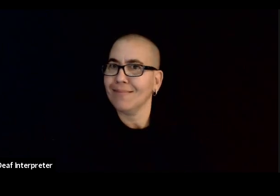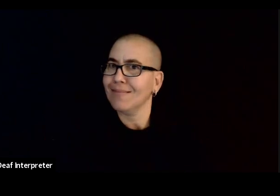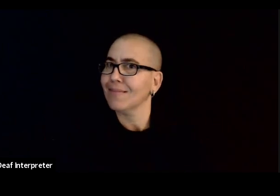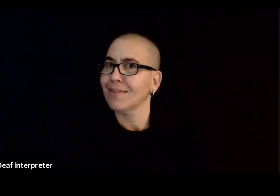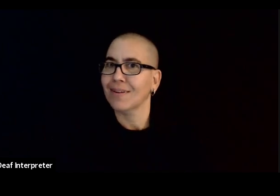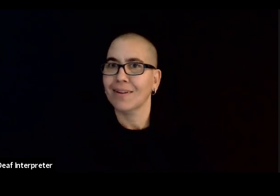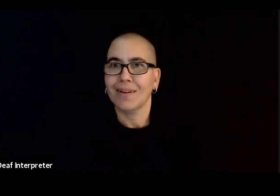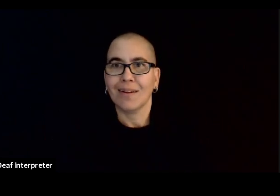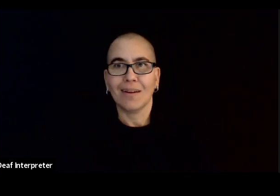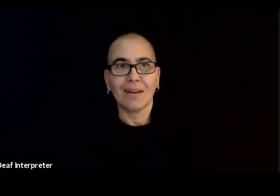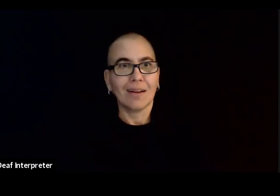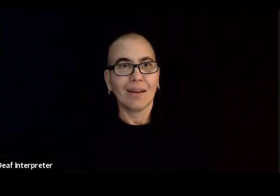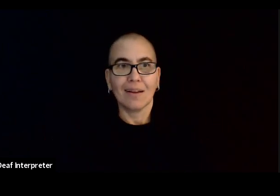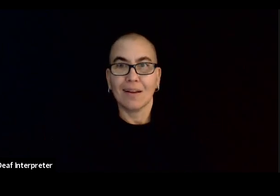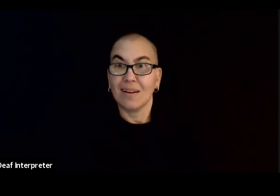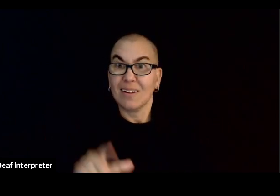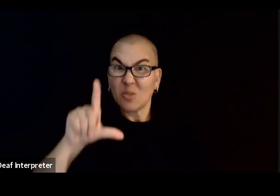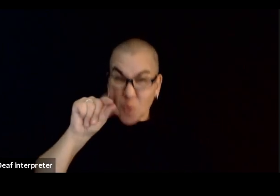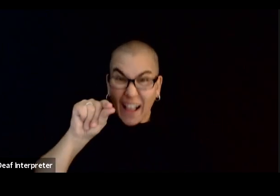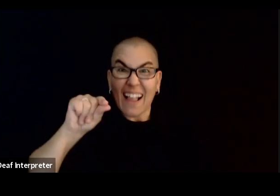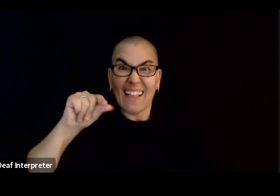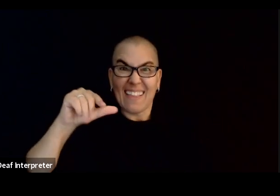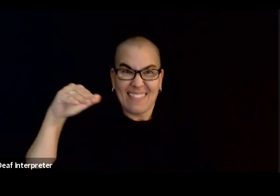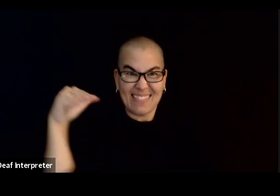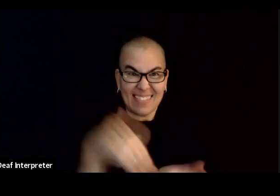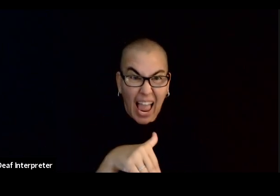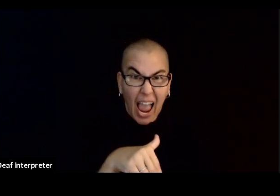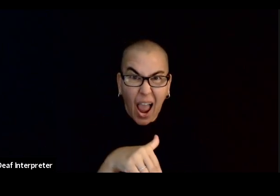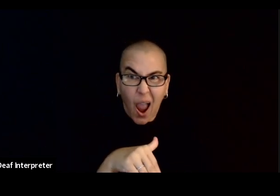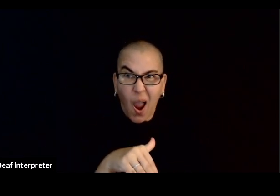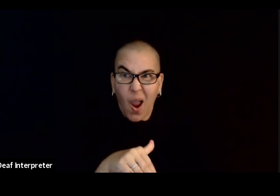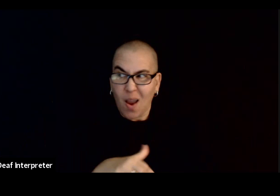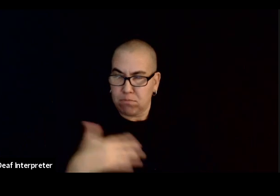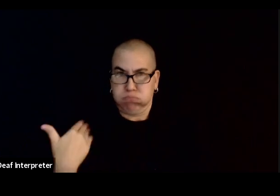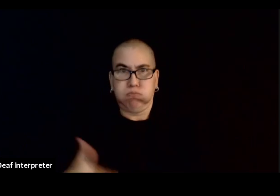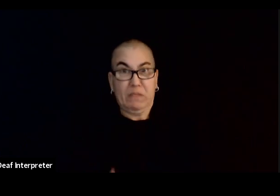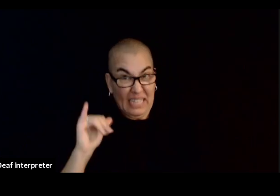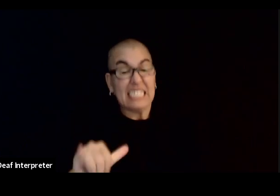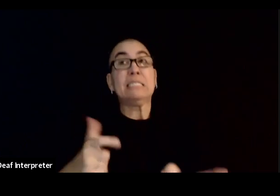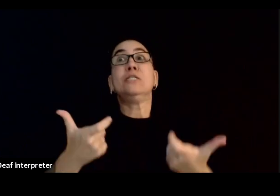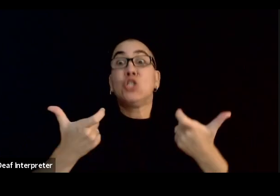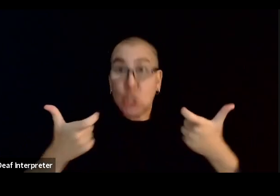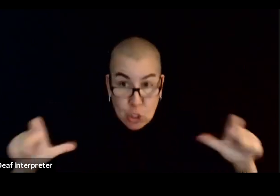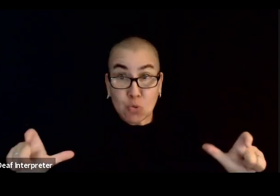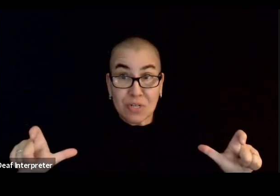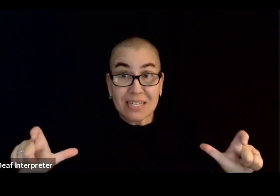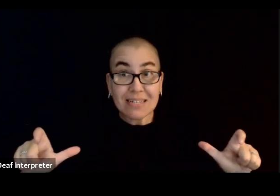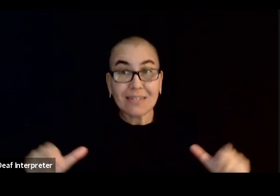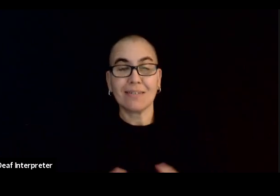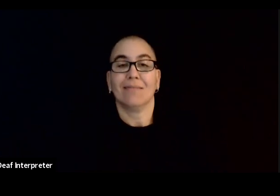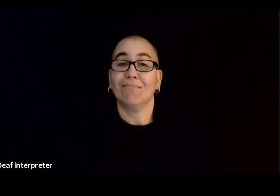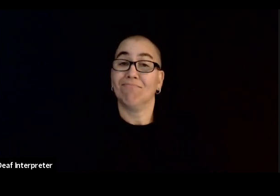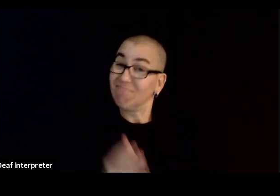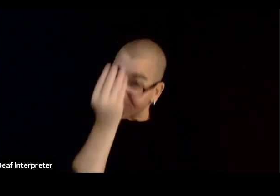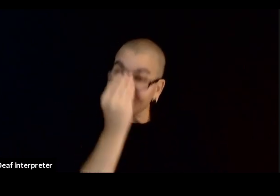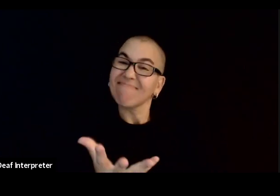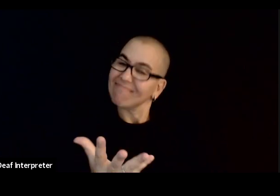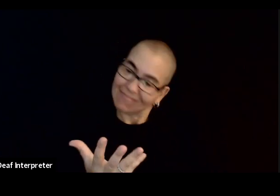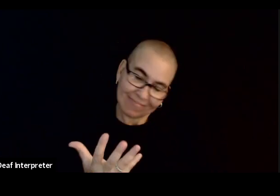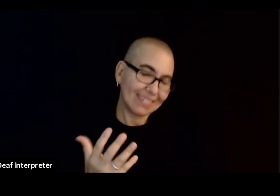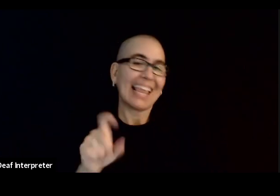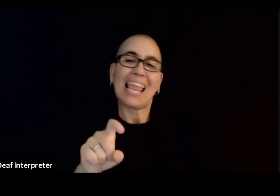$20,000 moonshot, but we know that that's not enough, as we want to